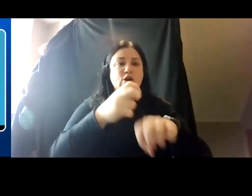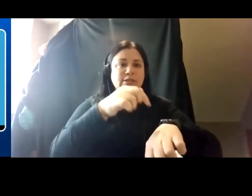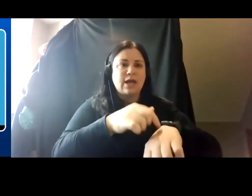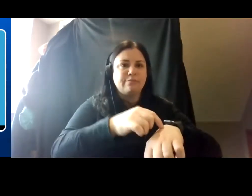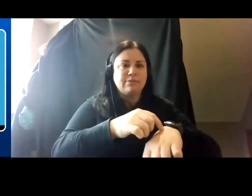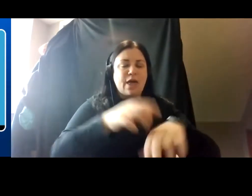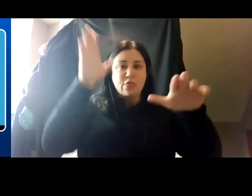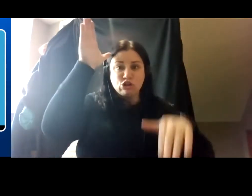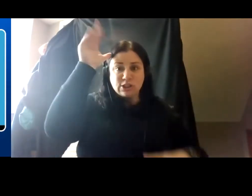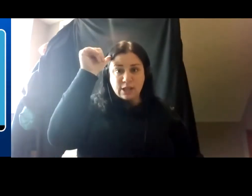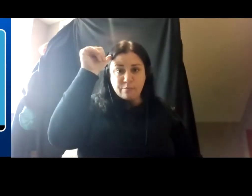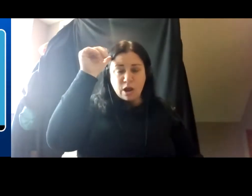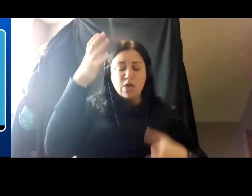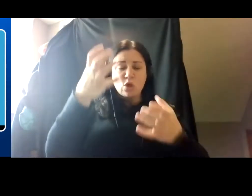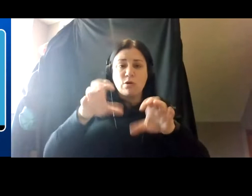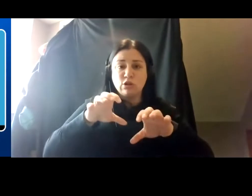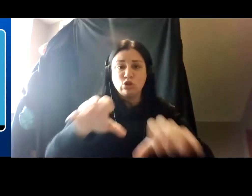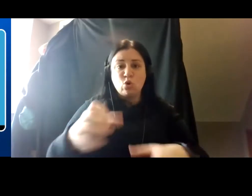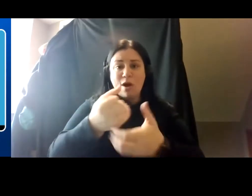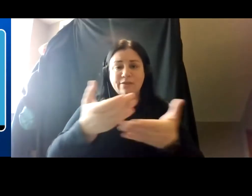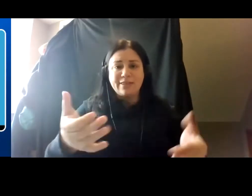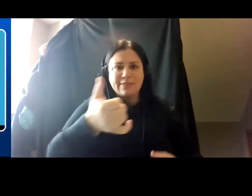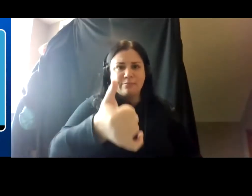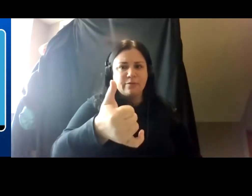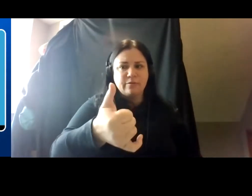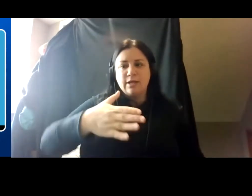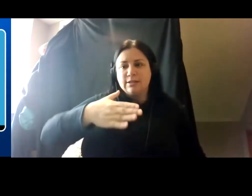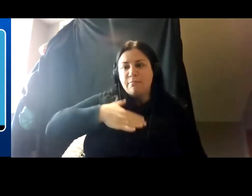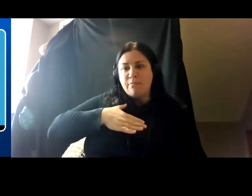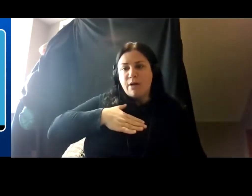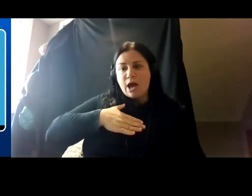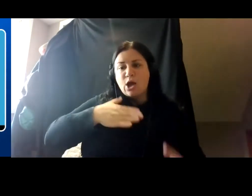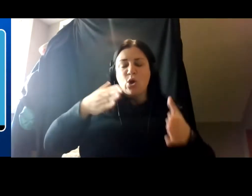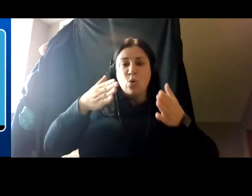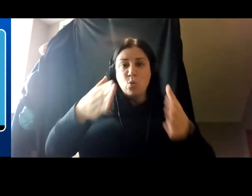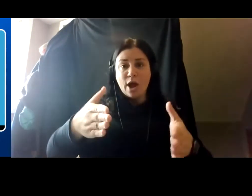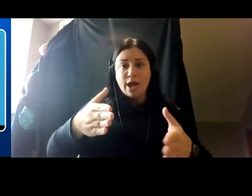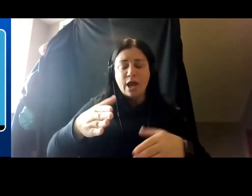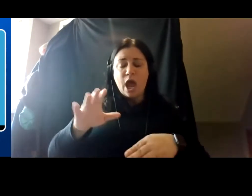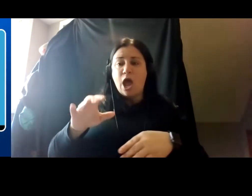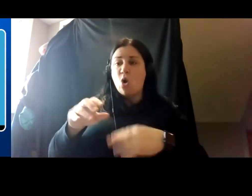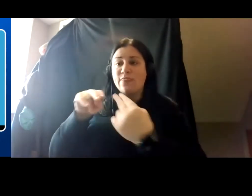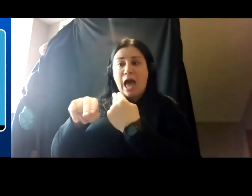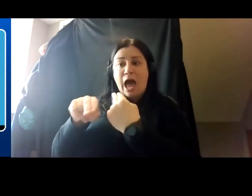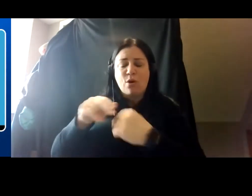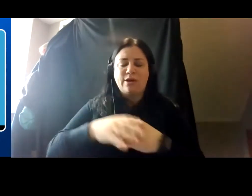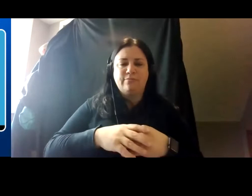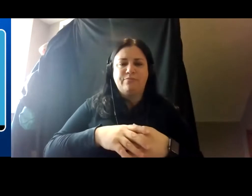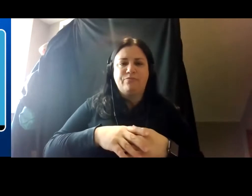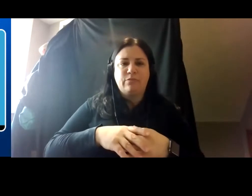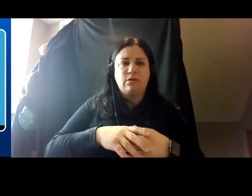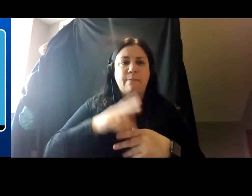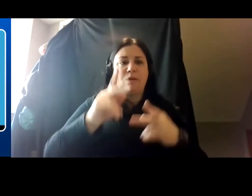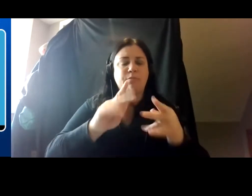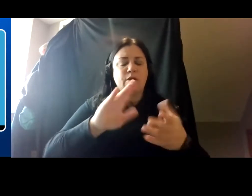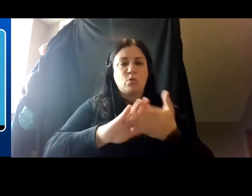stubborn and they want to do everything themselves. It's my way or the highway mentality. They might not be open to new ideas. These people just get very hardened